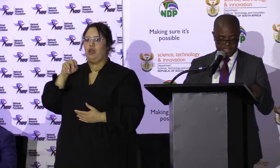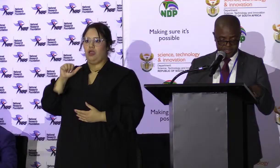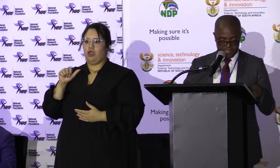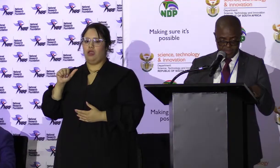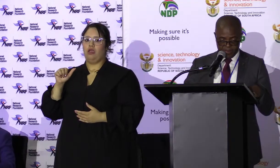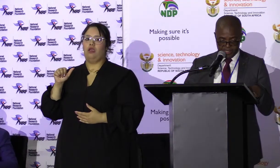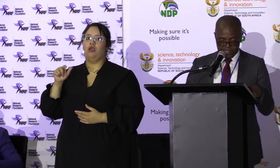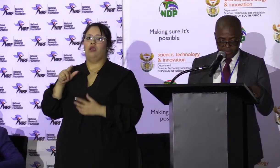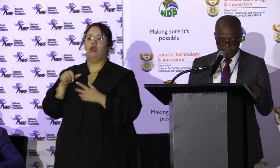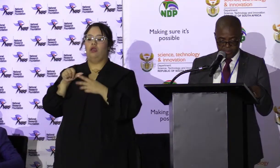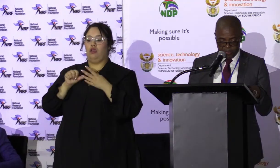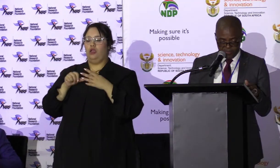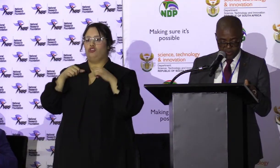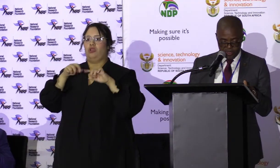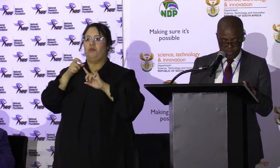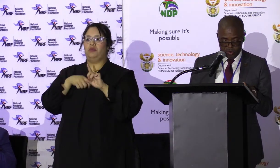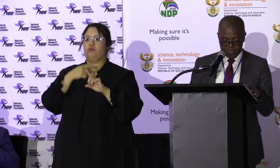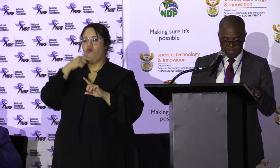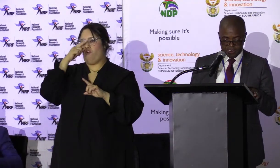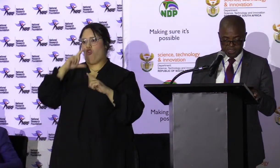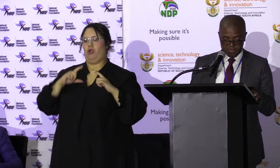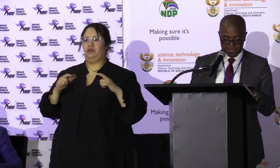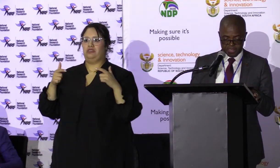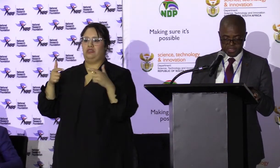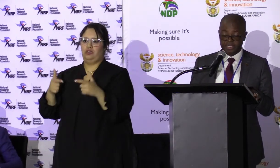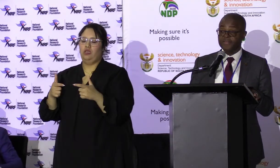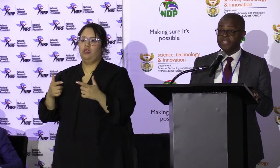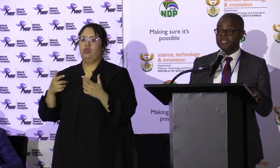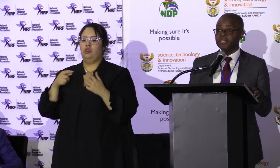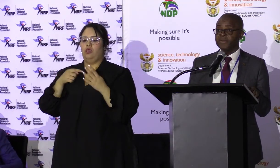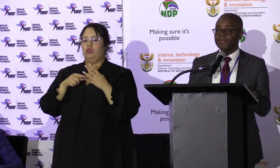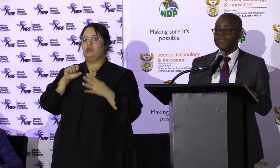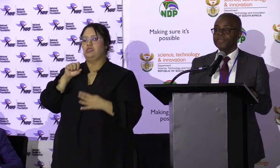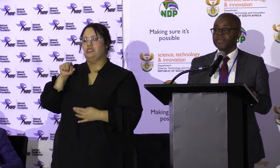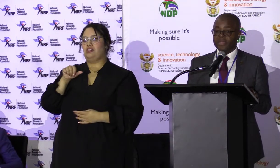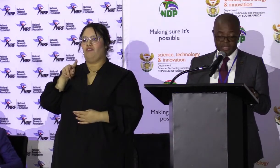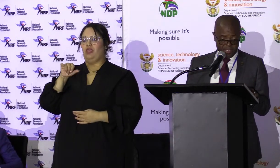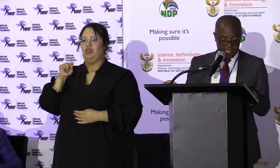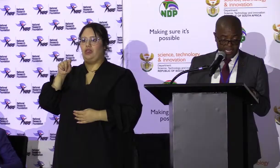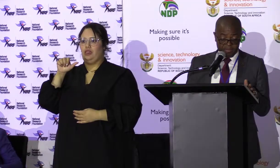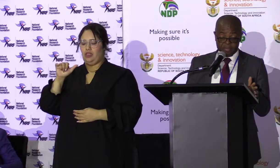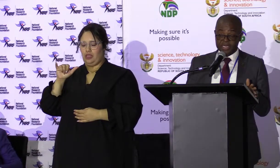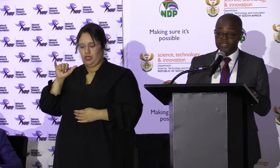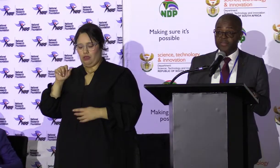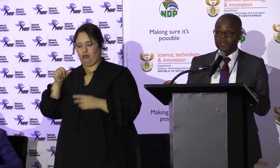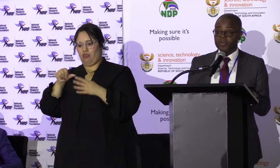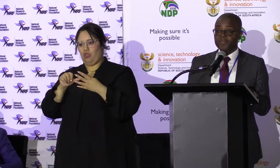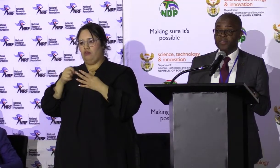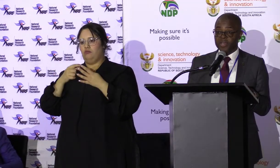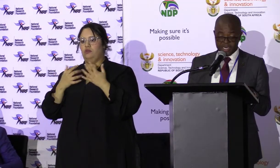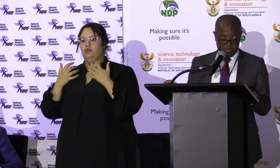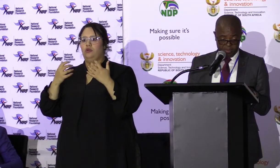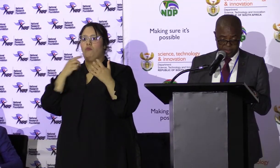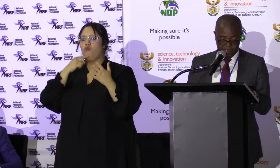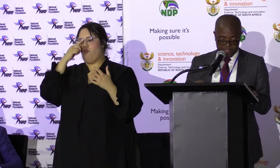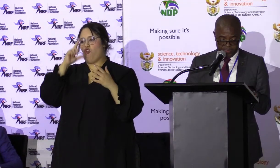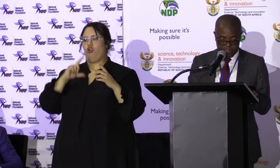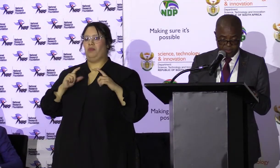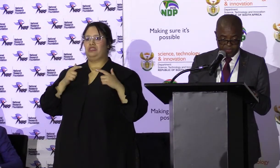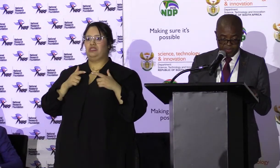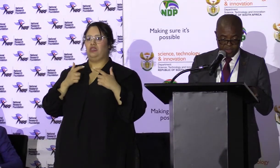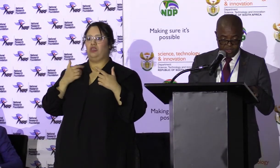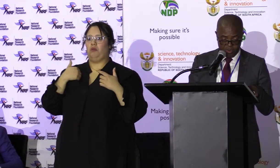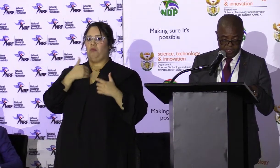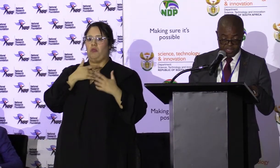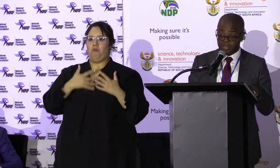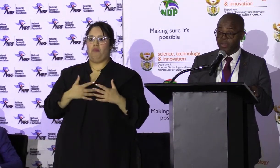the Chairperson of the Portfolio Committee, Ms. Shibiti, and members of the honorable members of